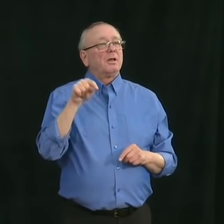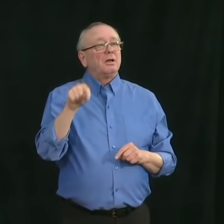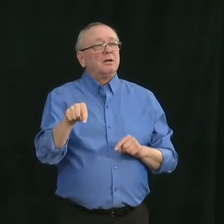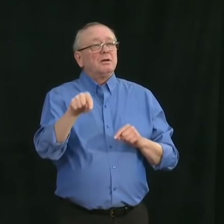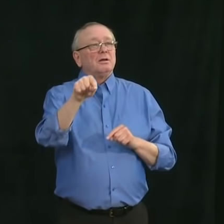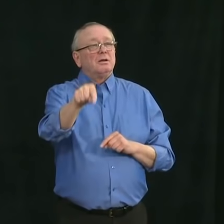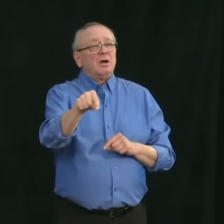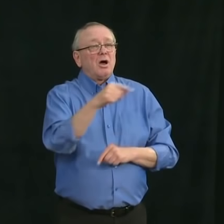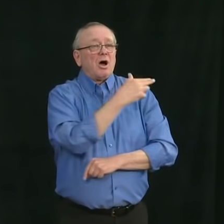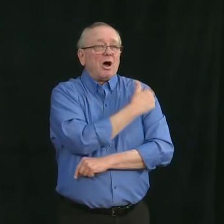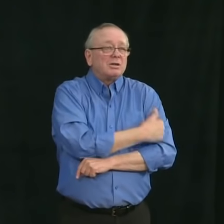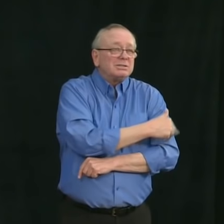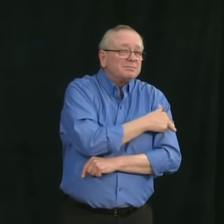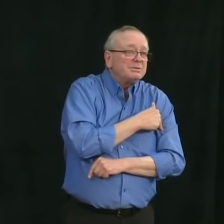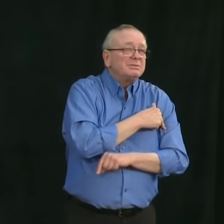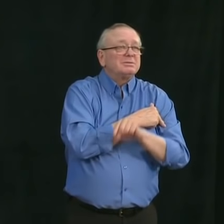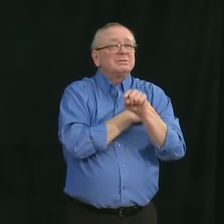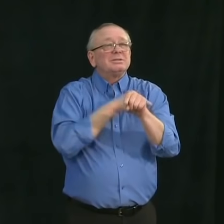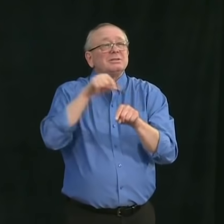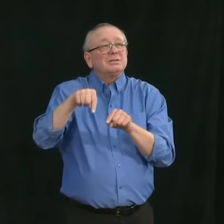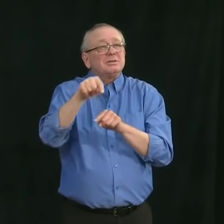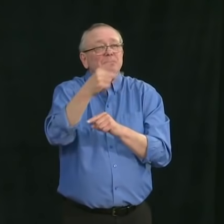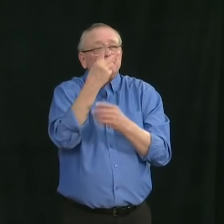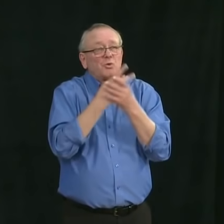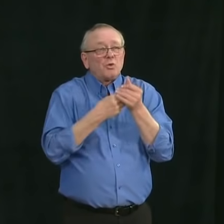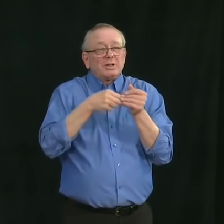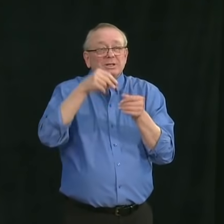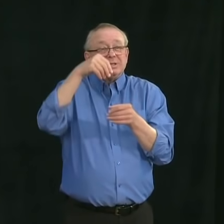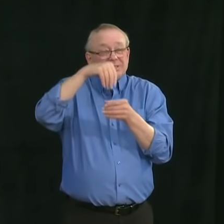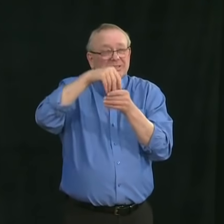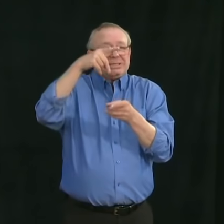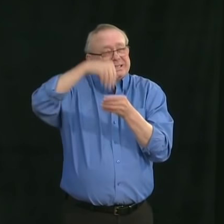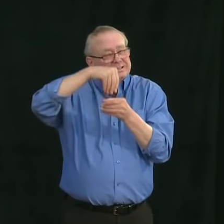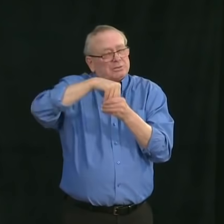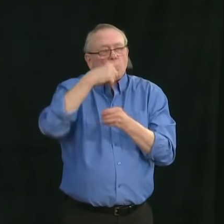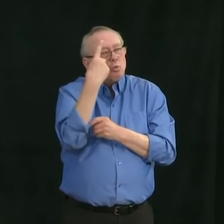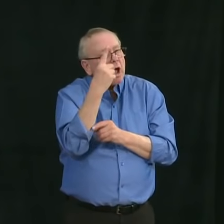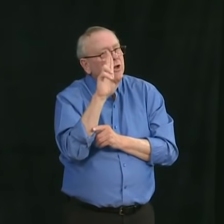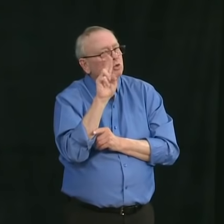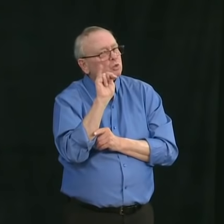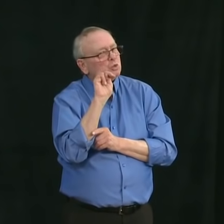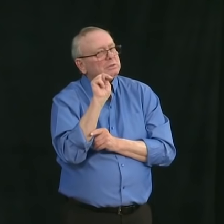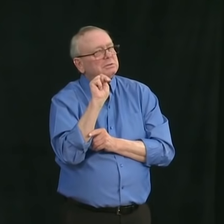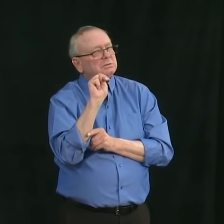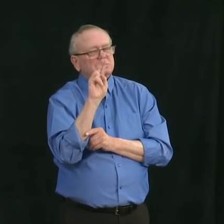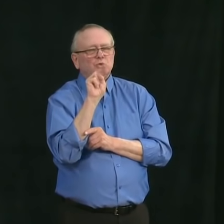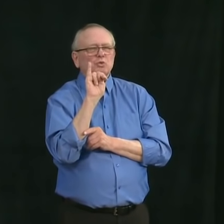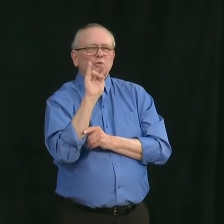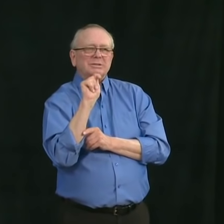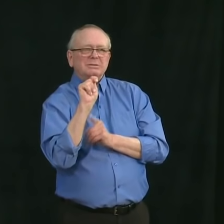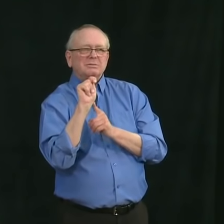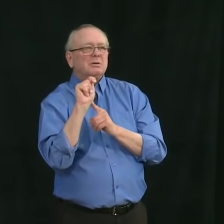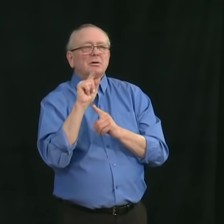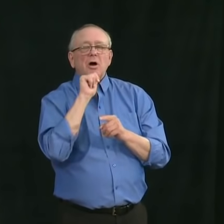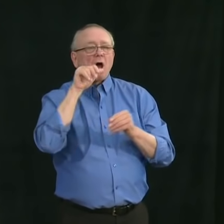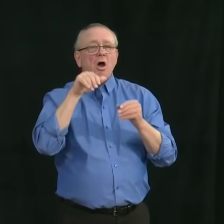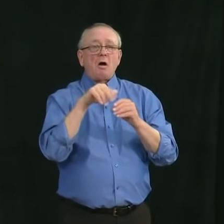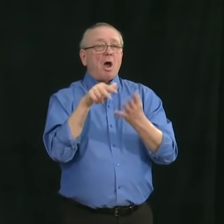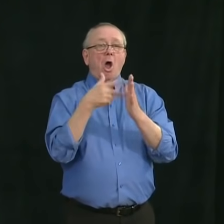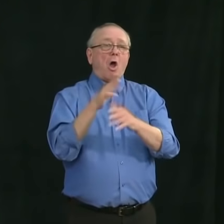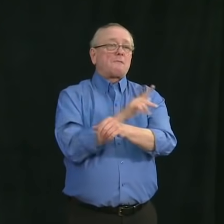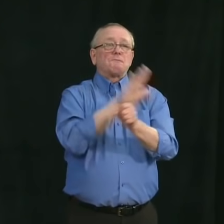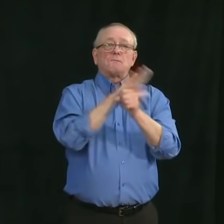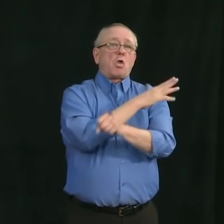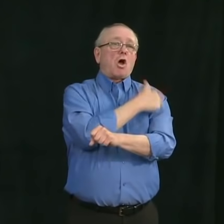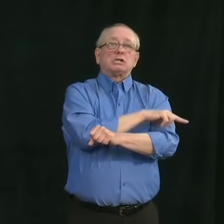spread throughout the site. Stringent processes are in place to limit the spread, and hospitals remain safe thanks